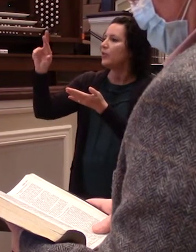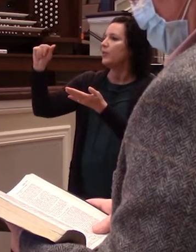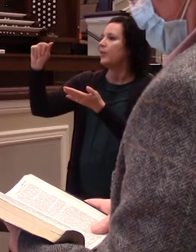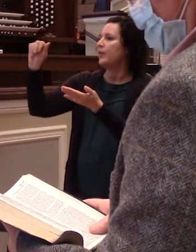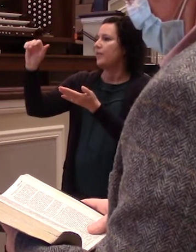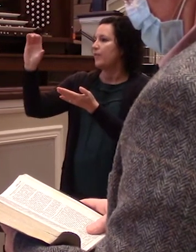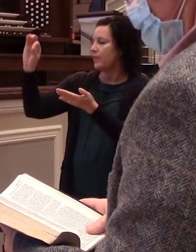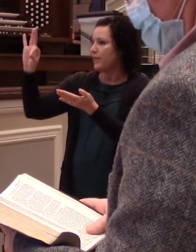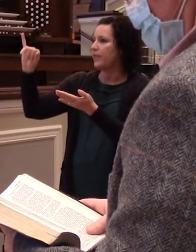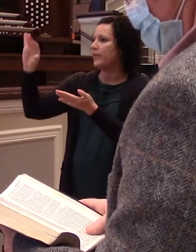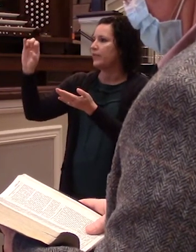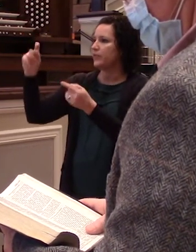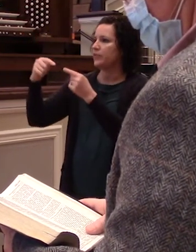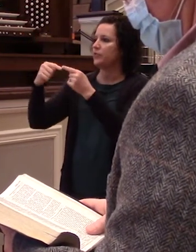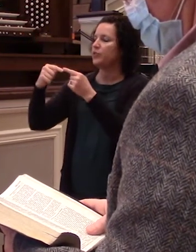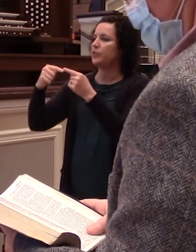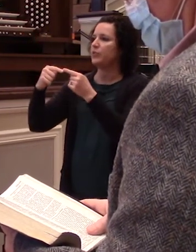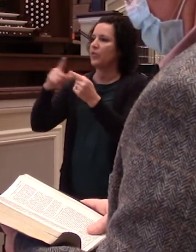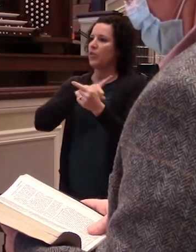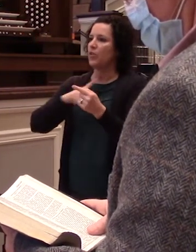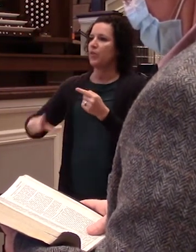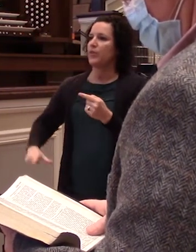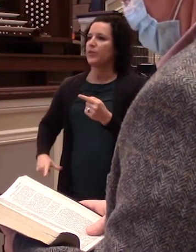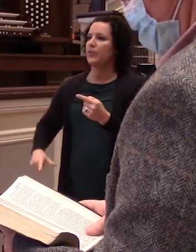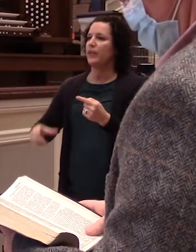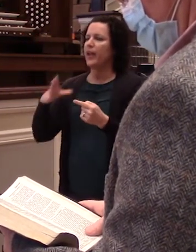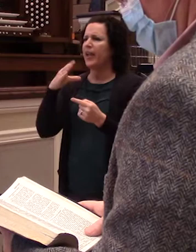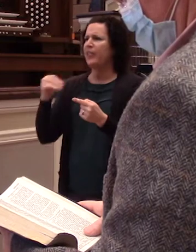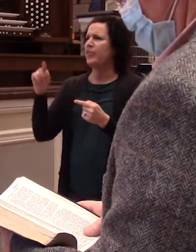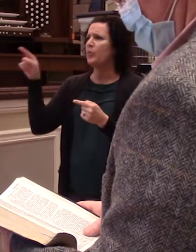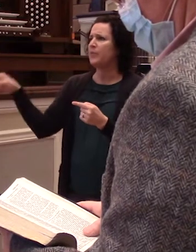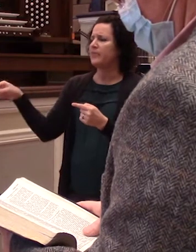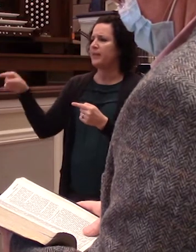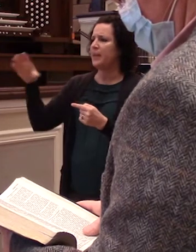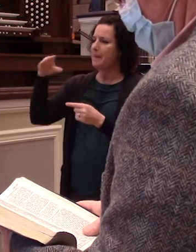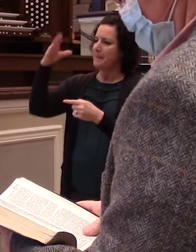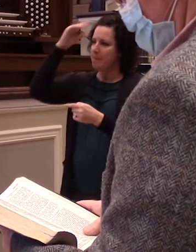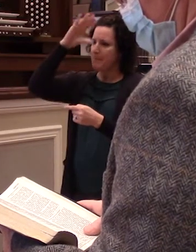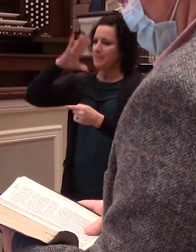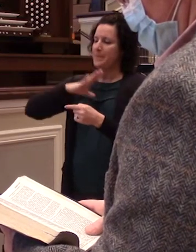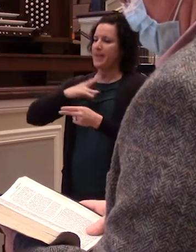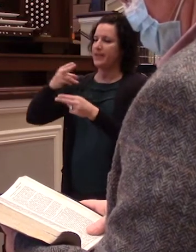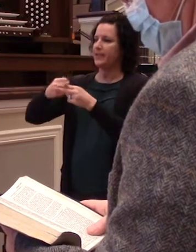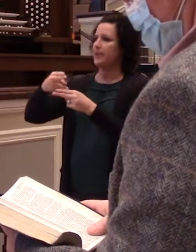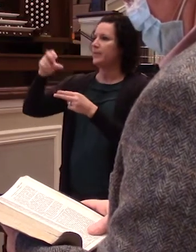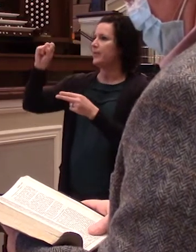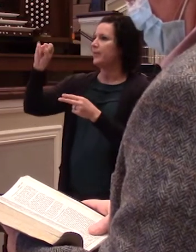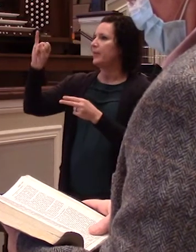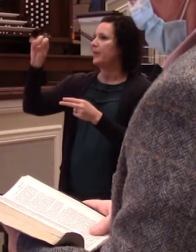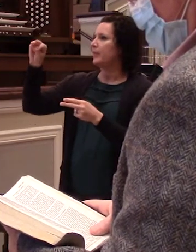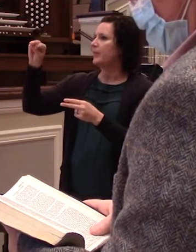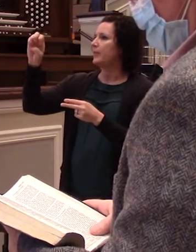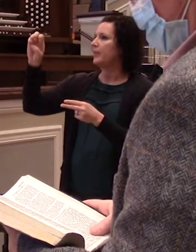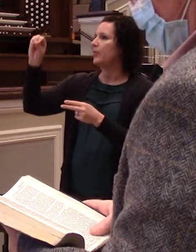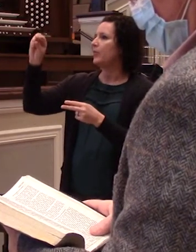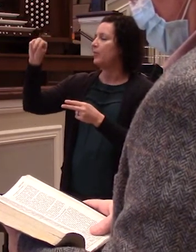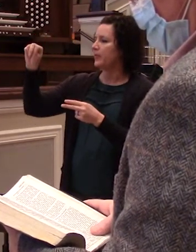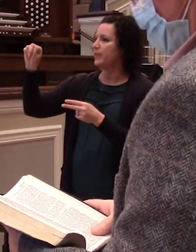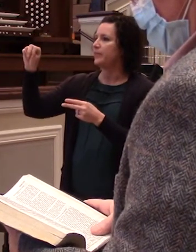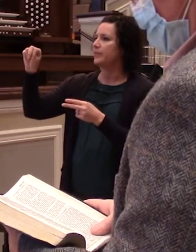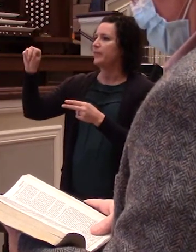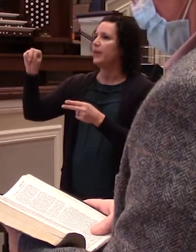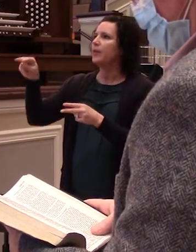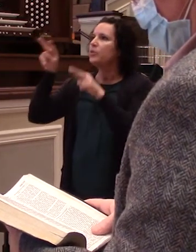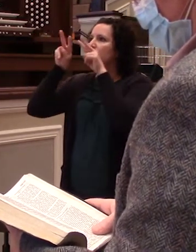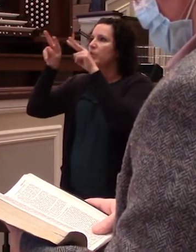pigeons. And there was a man in Jerusalem whose name was Simeon. And this man was righteous and devout, looking for the consolation